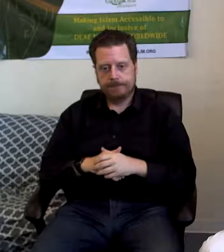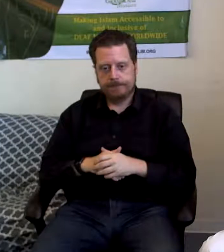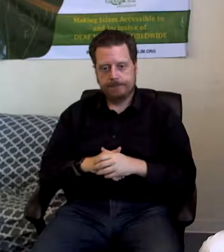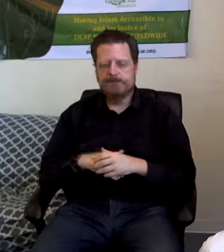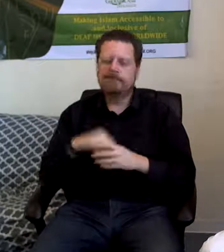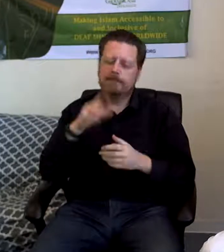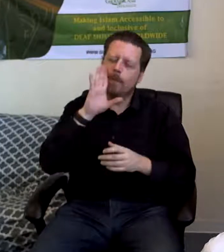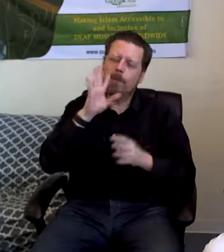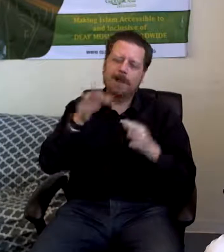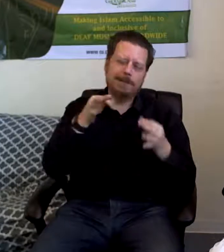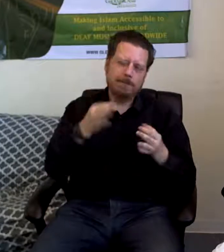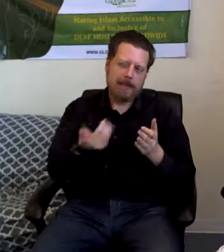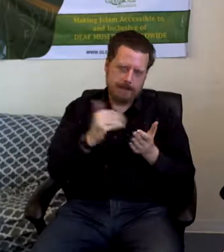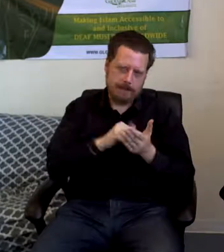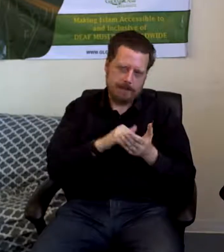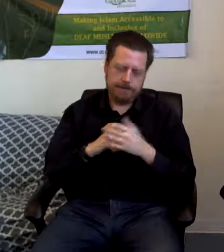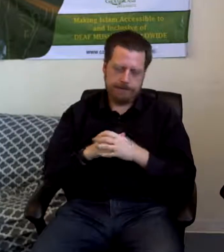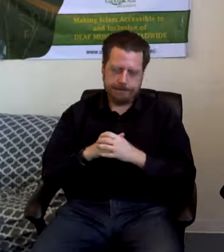Let me explain this again.